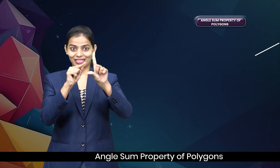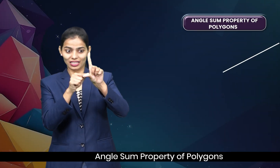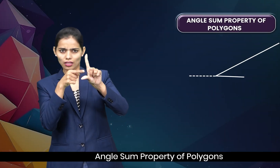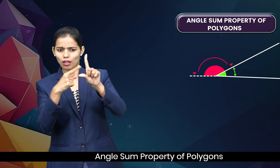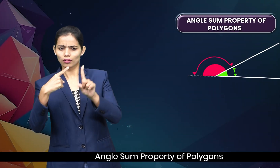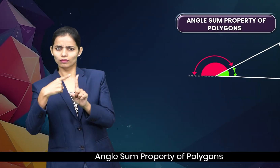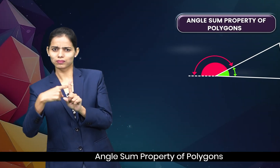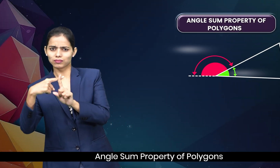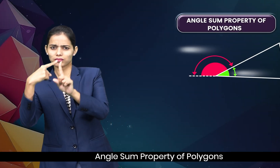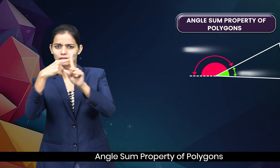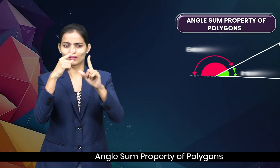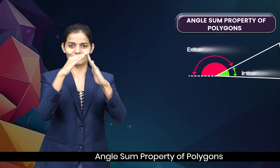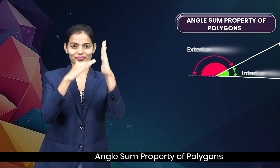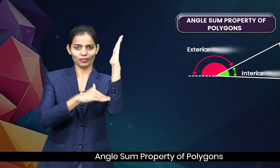Angle sum property of polygons.